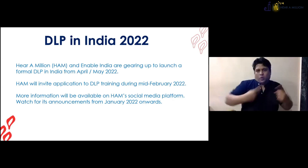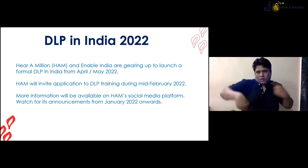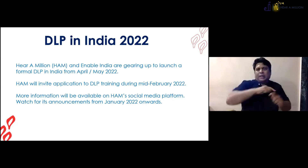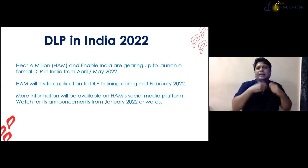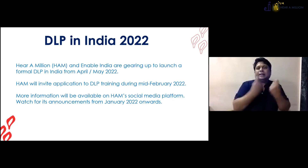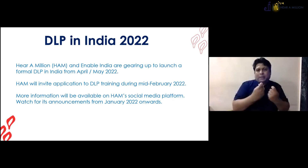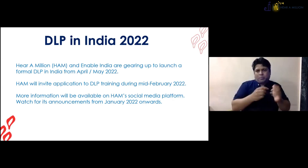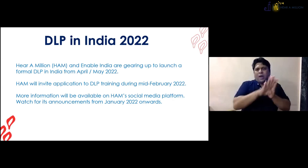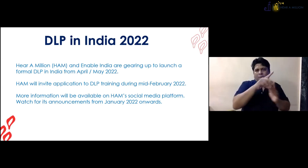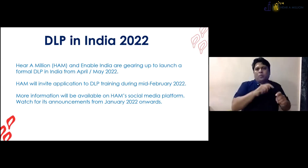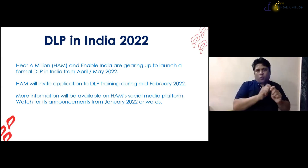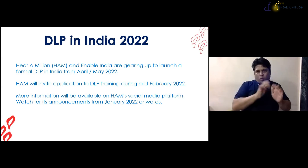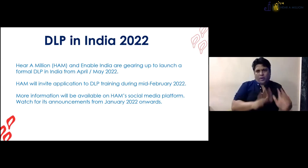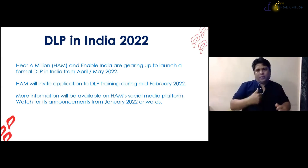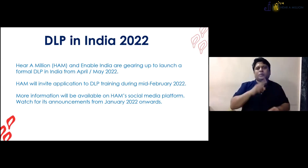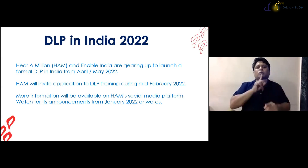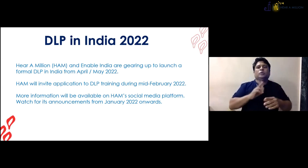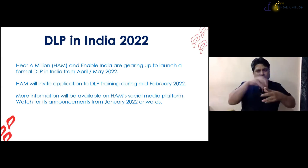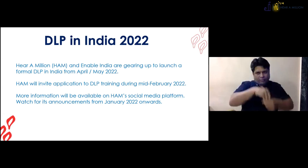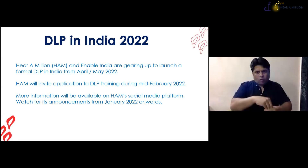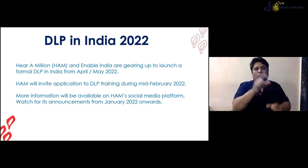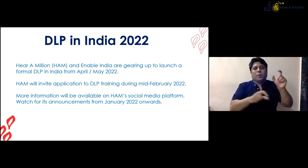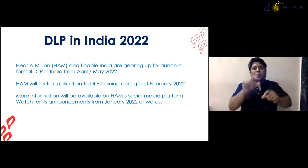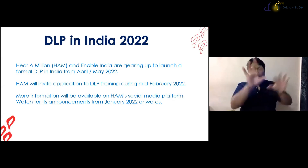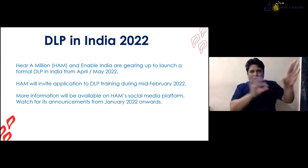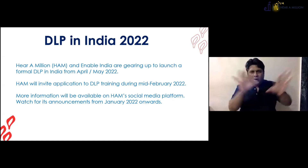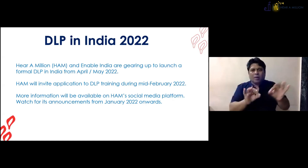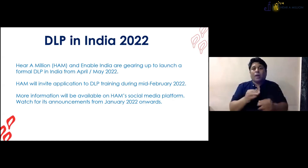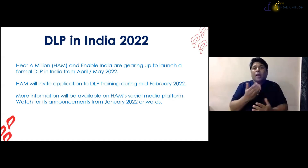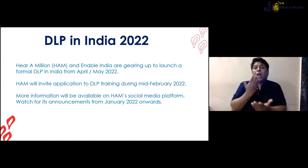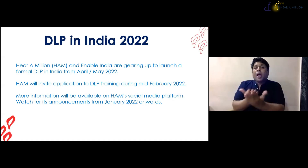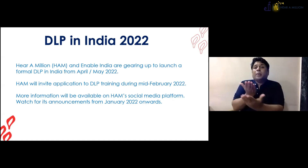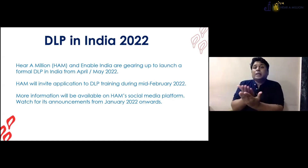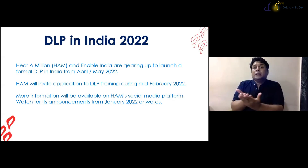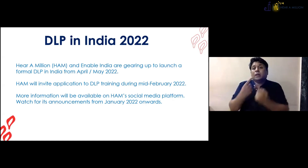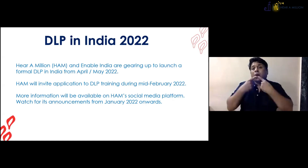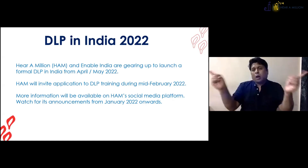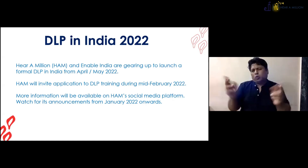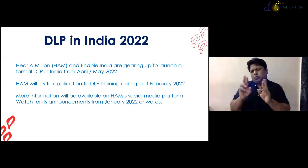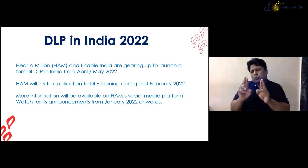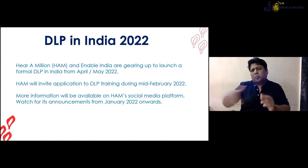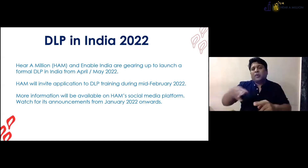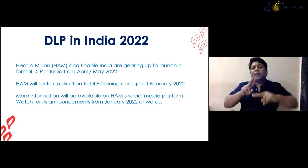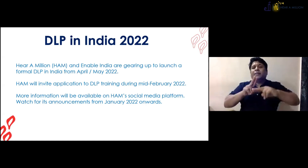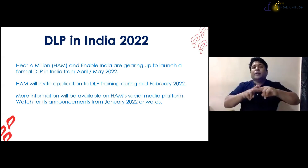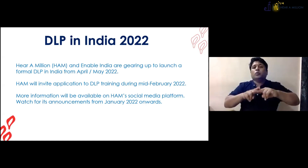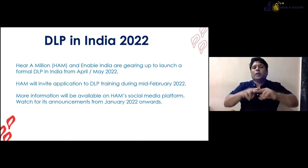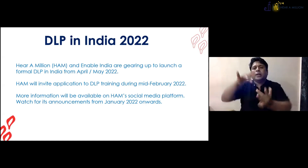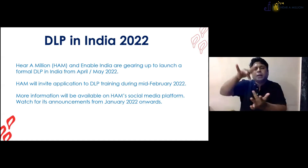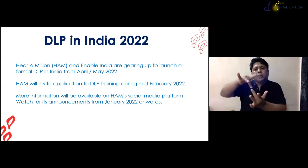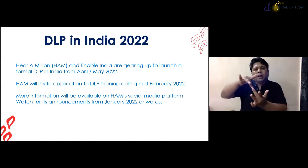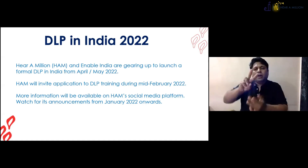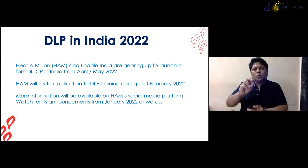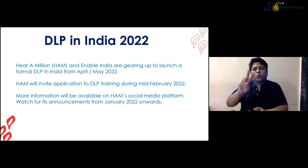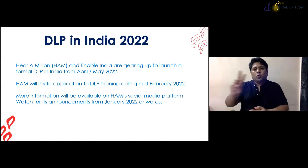this. So earlier they are working on it. They have a team, and I was also involved in that. So we will have